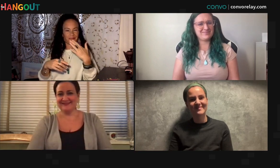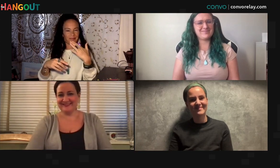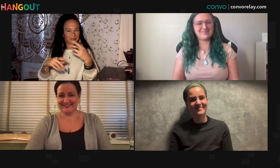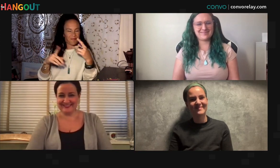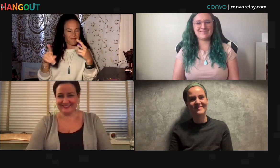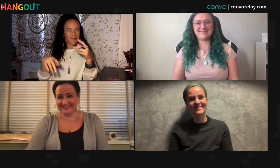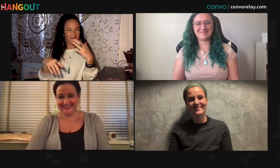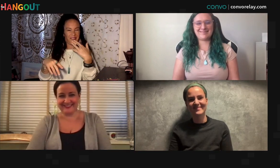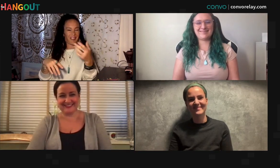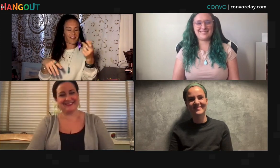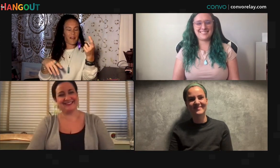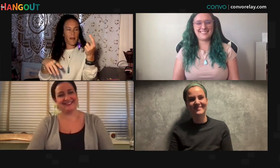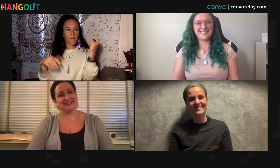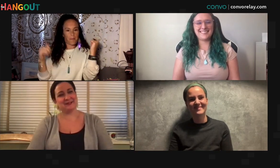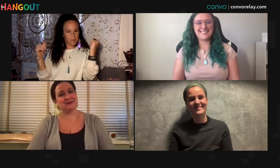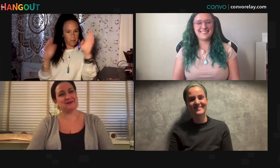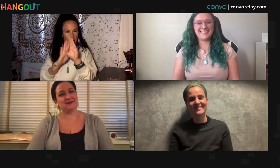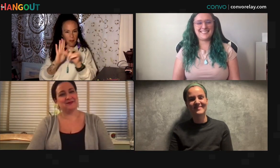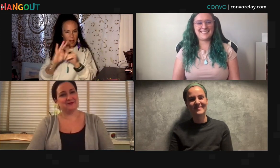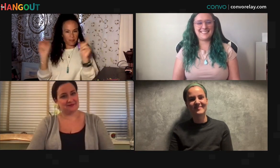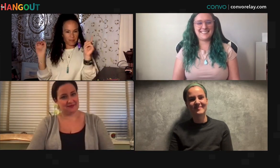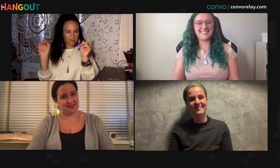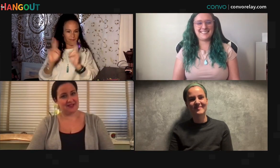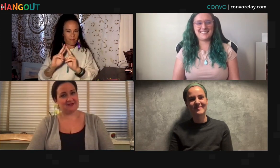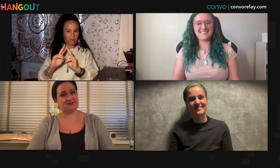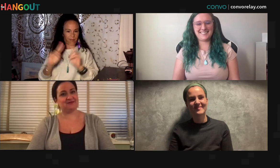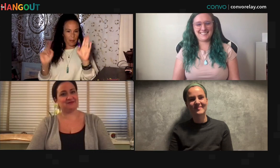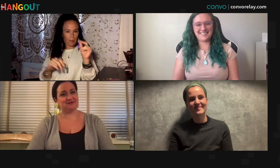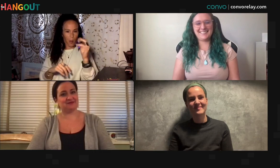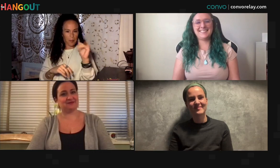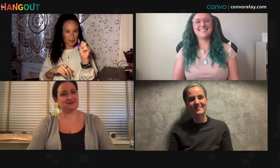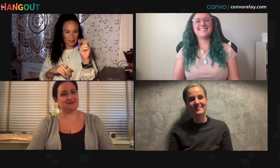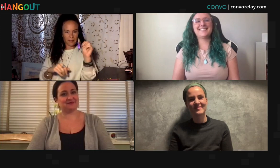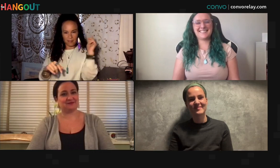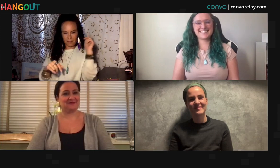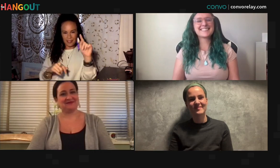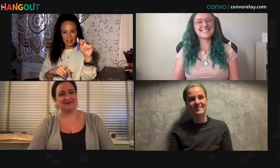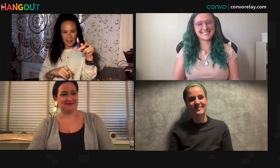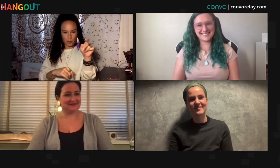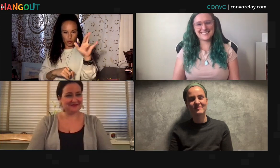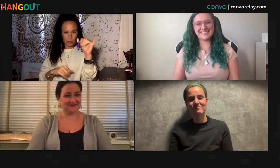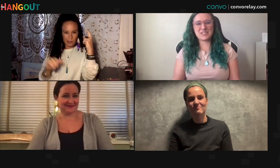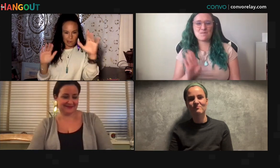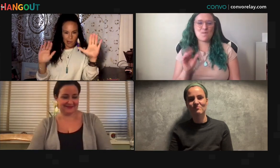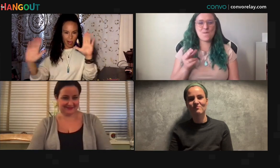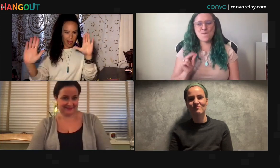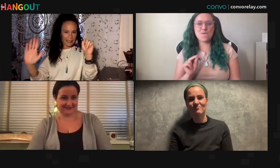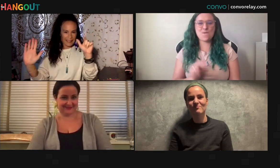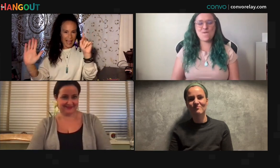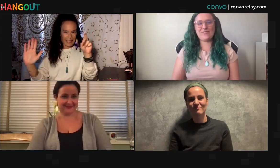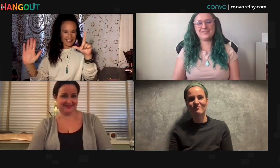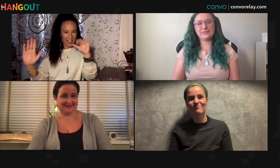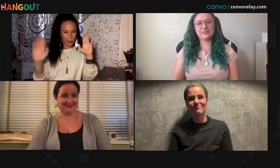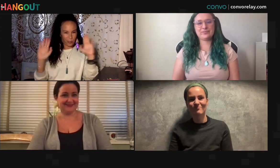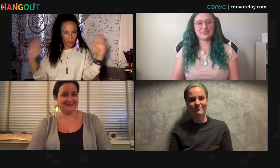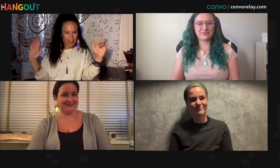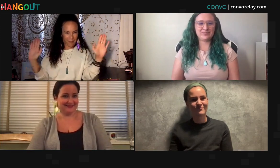earrings. I like. Thank you. My background is very bohemian. I have some tapestries hanging on my